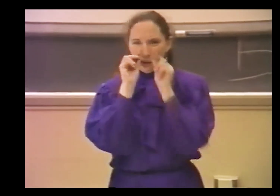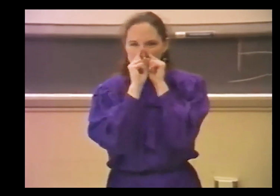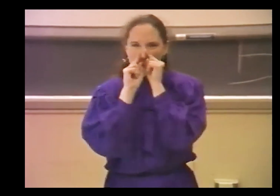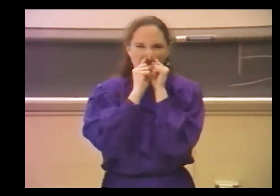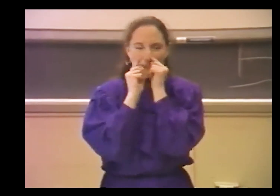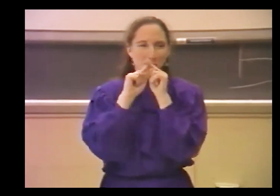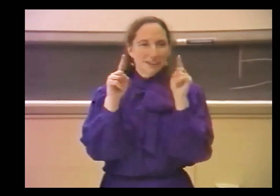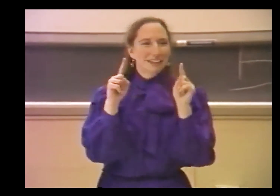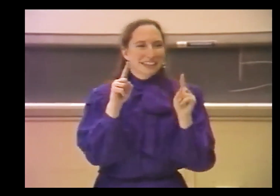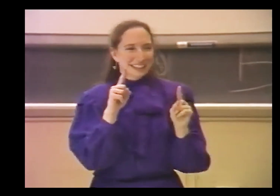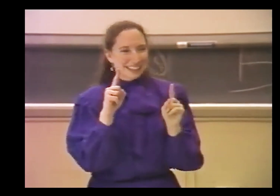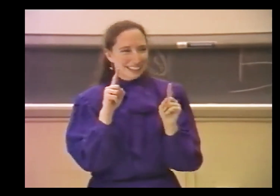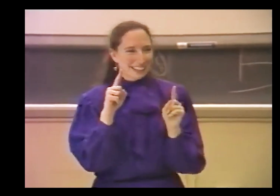nose wiggling, but the